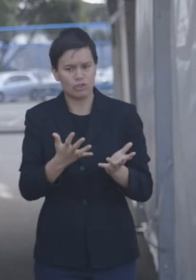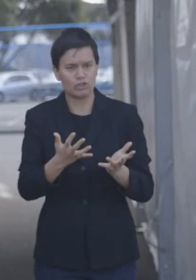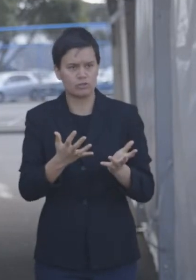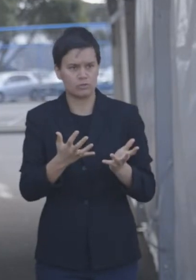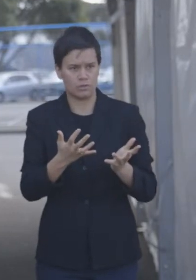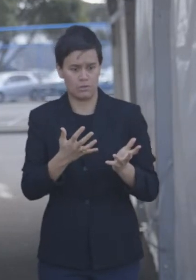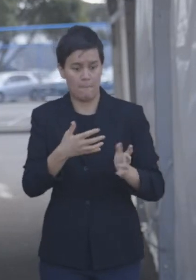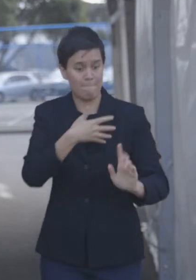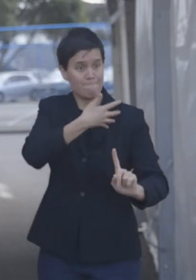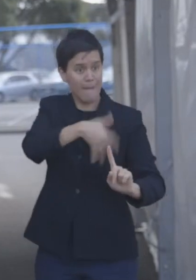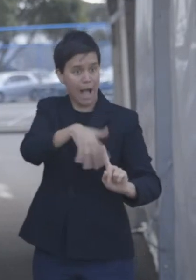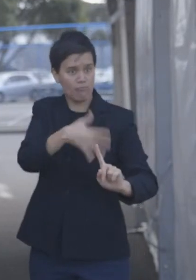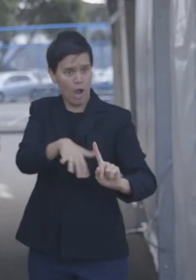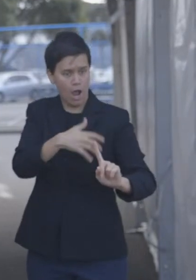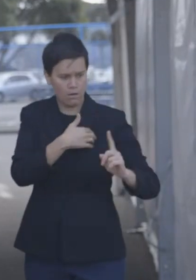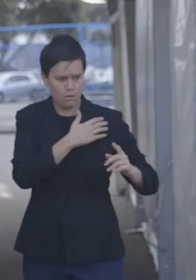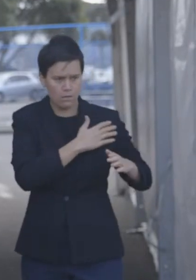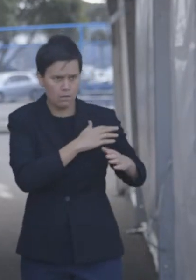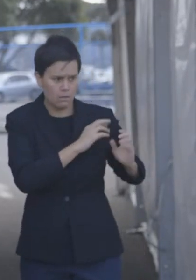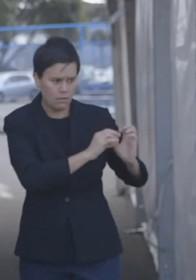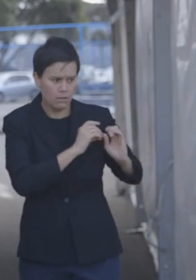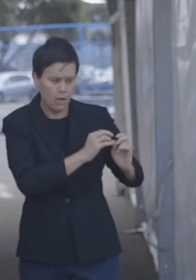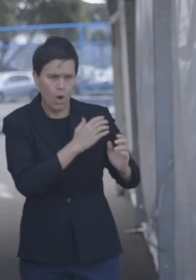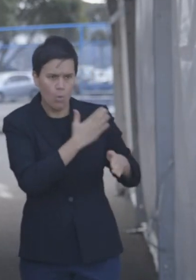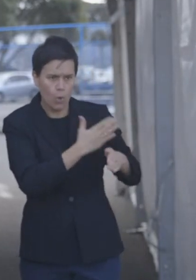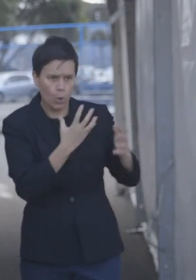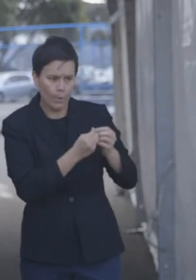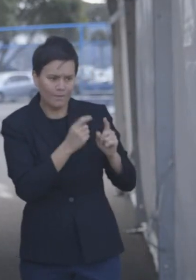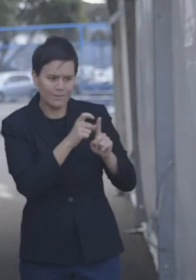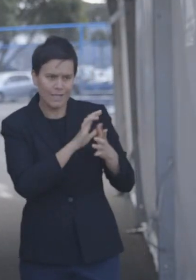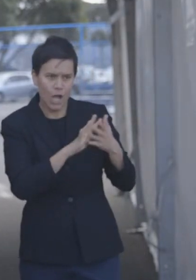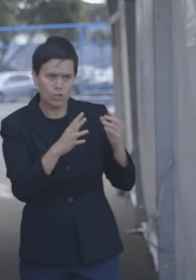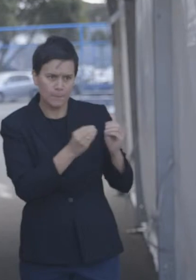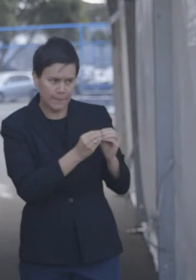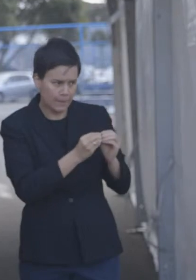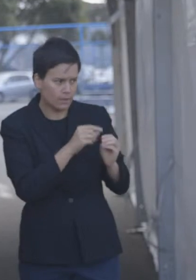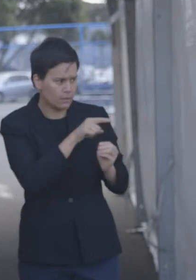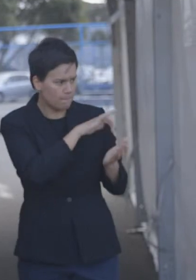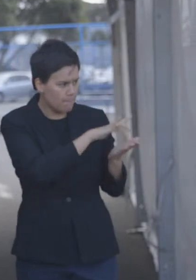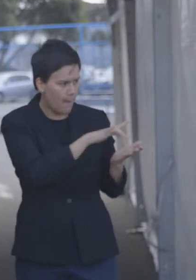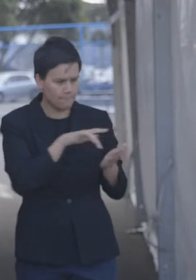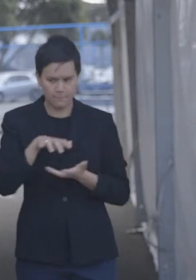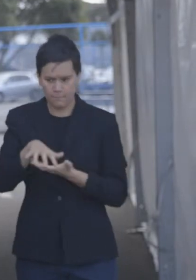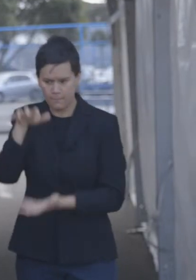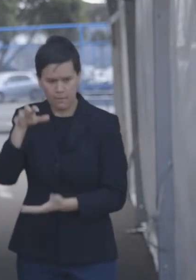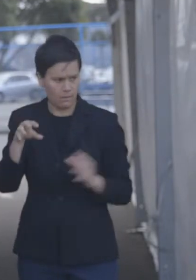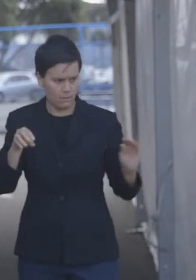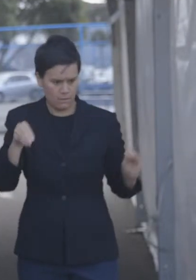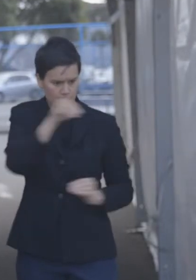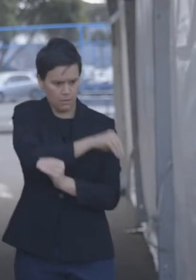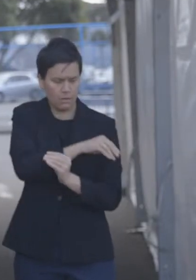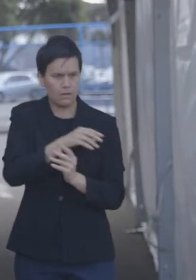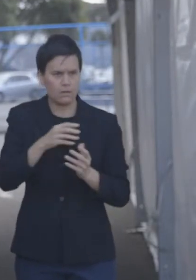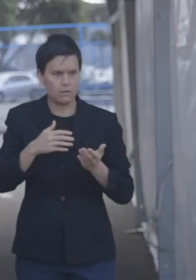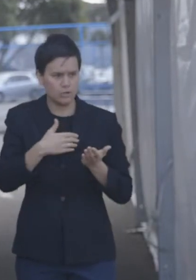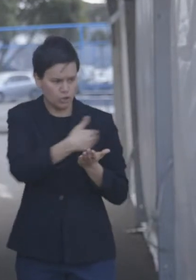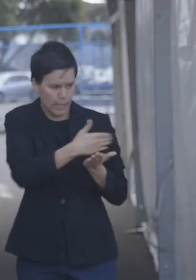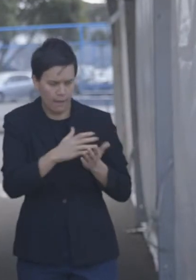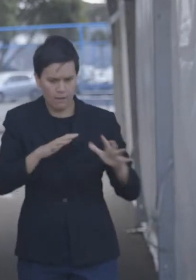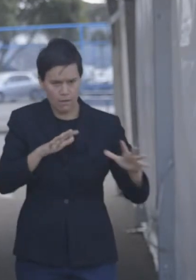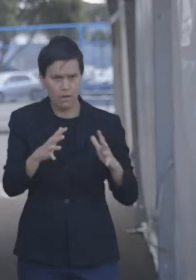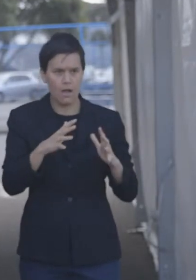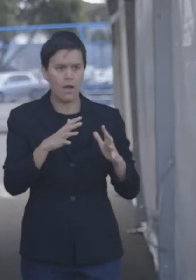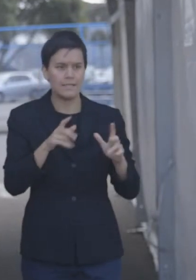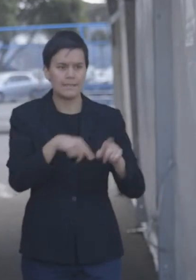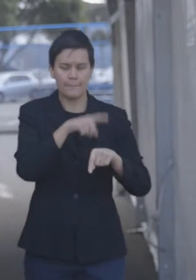our district health boards where possible to redistribute vaccine. And I think what we've seen is the consistency of that message about the value